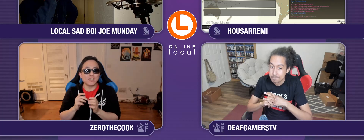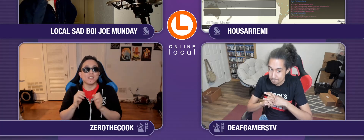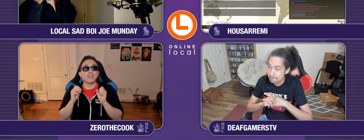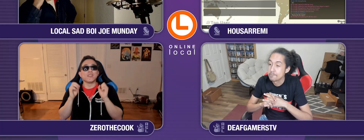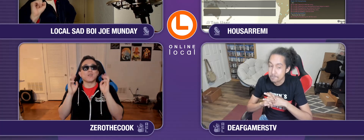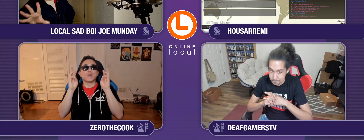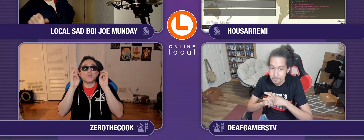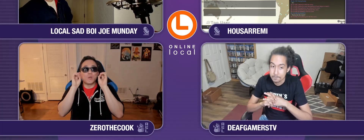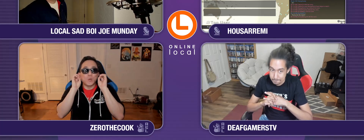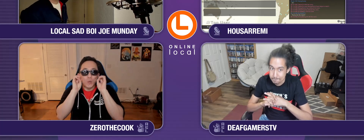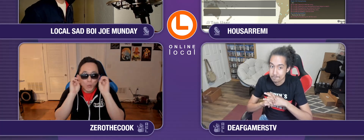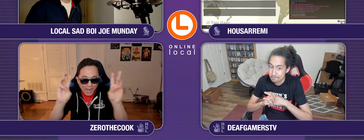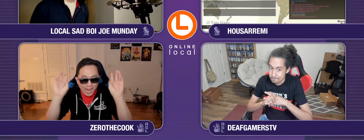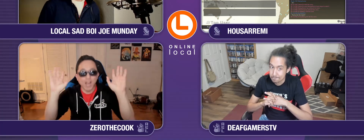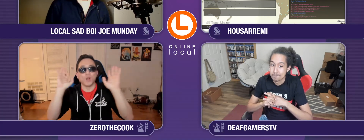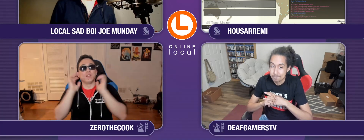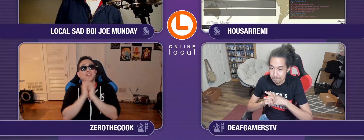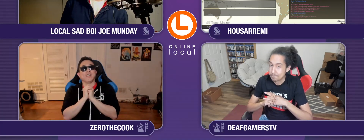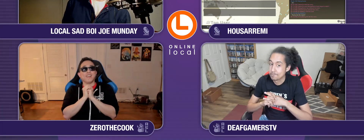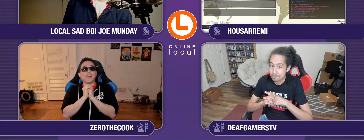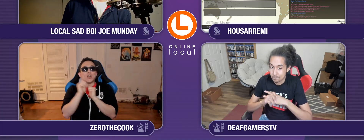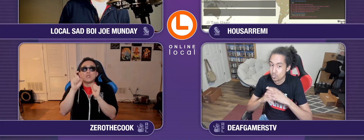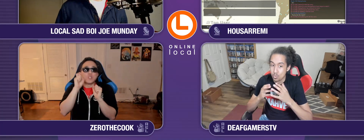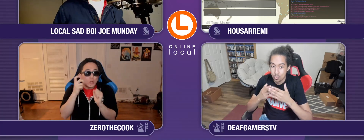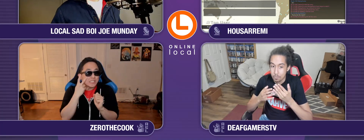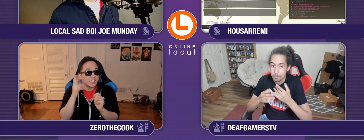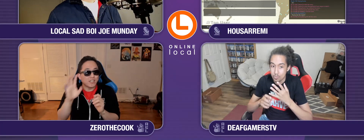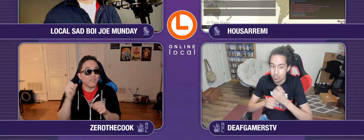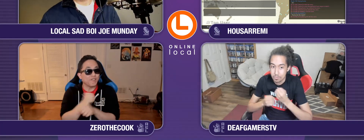that V trigger, it was going to come down to can